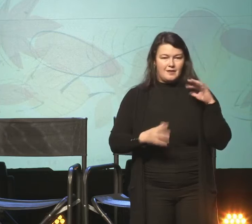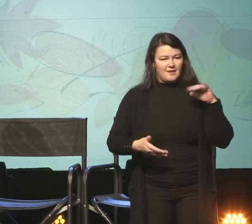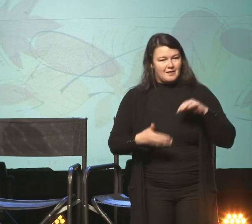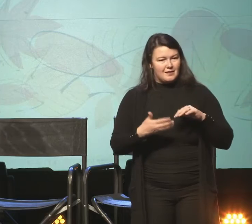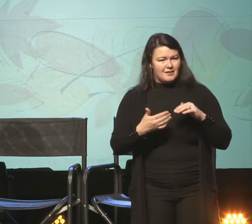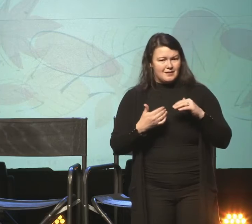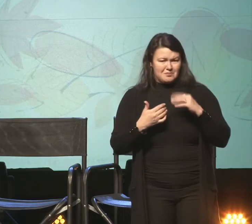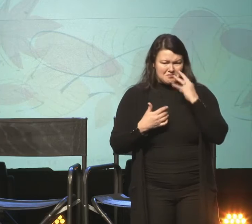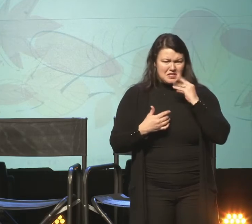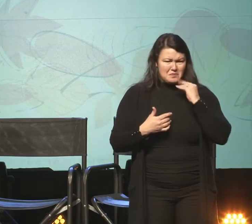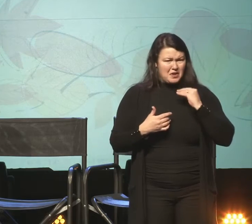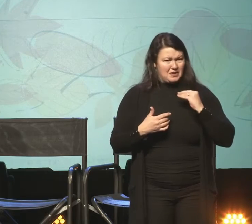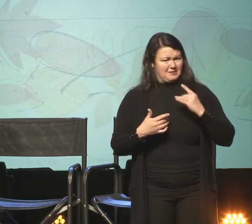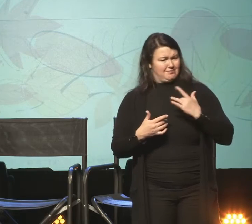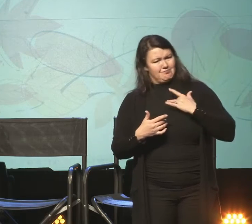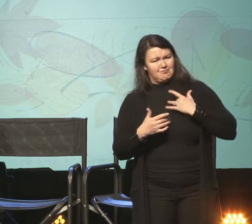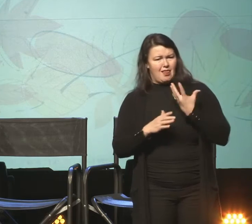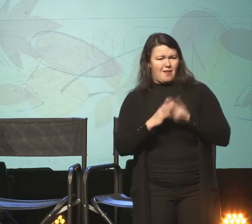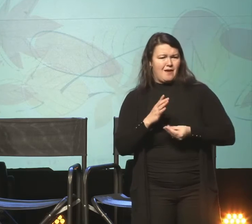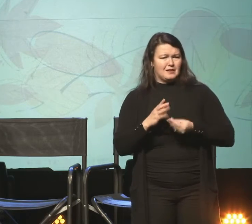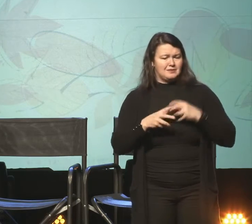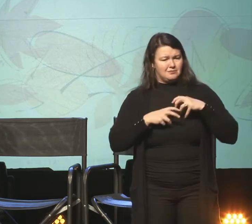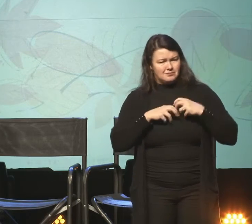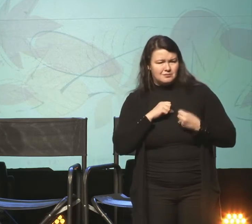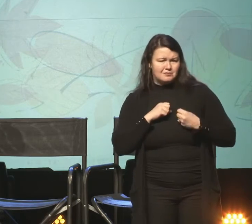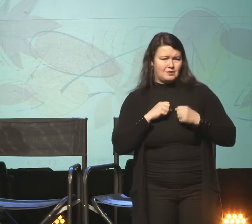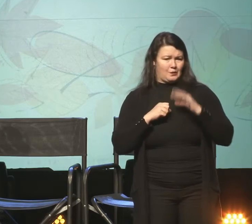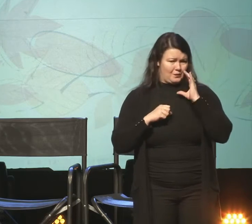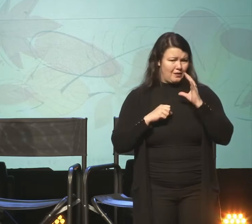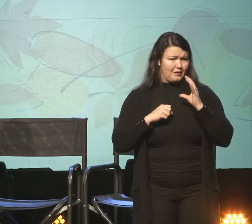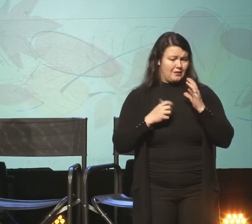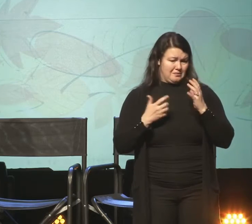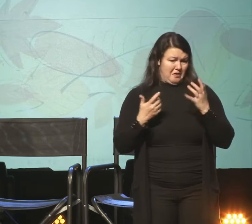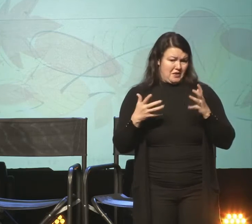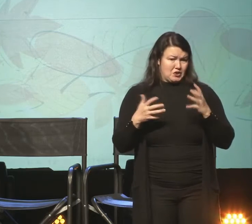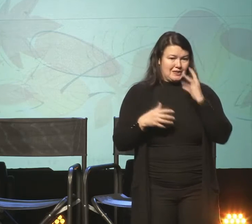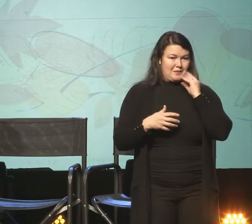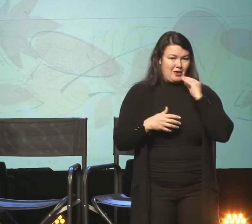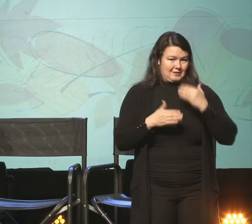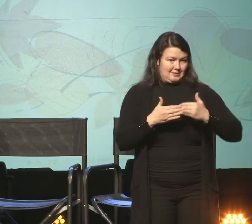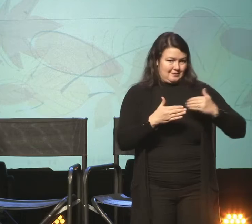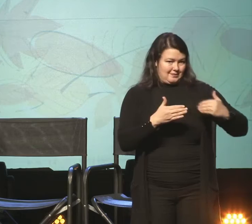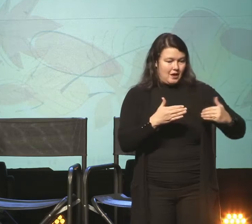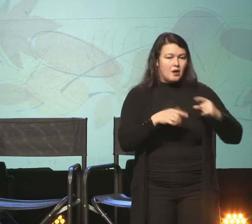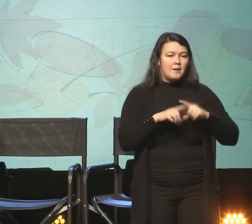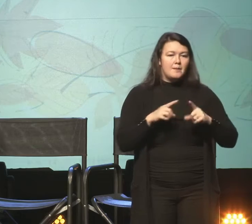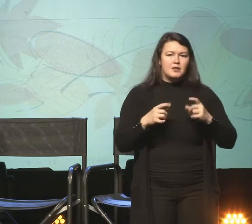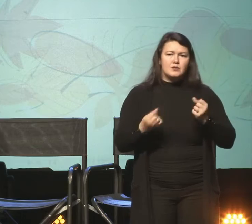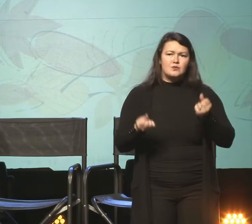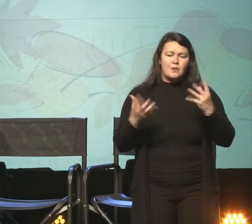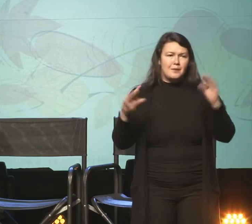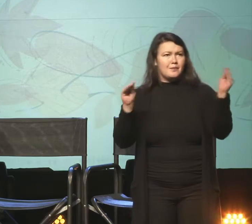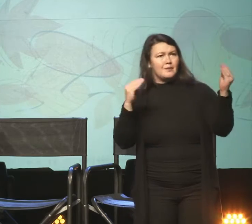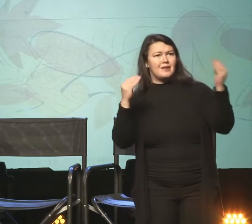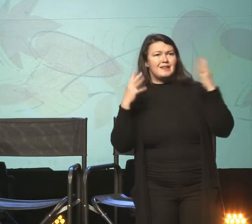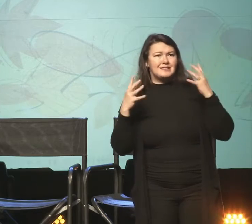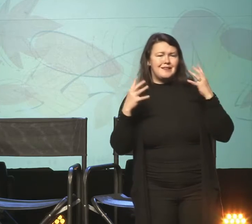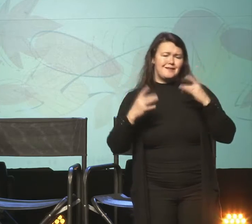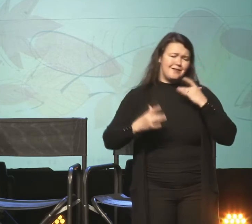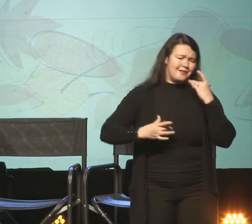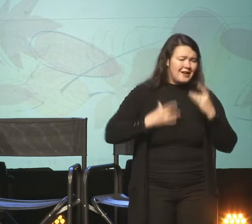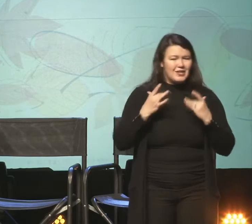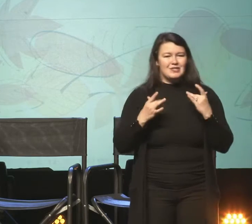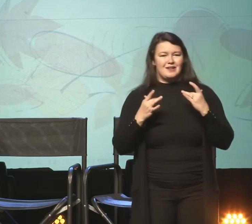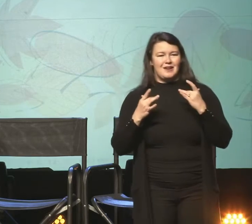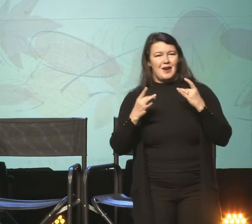loss. It's inevitably filled with heartbreak and disappointment, but it's also filled with blessing and elation and joy